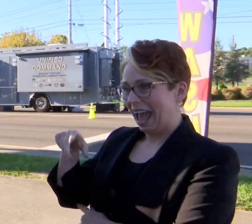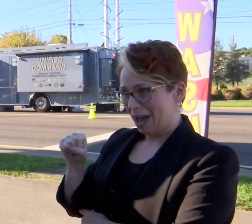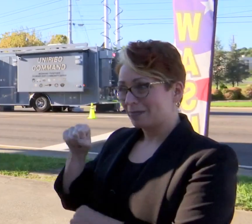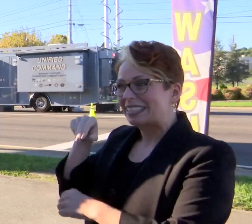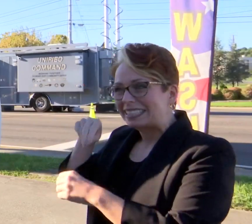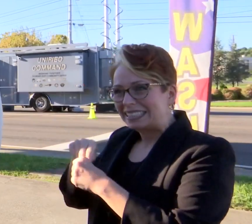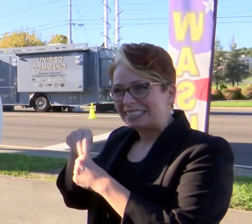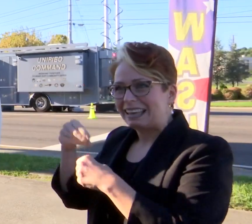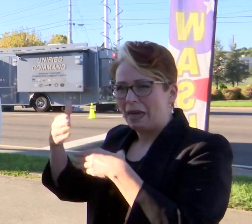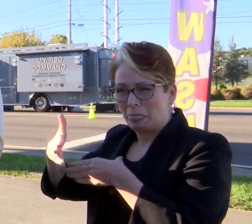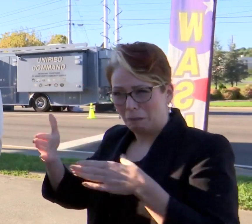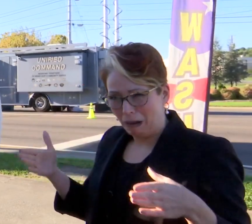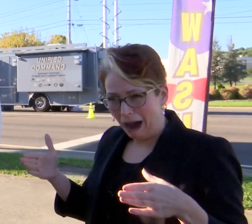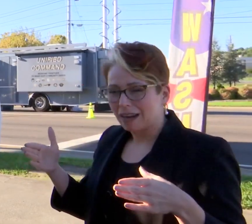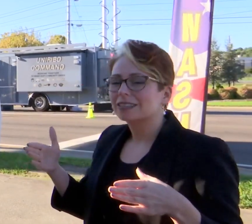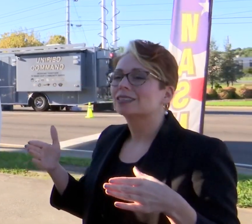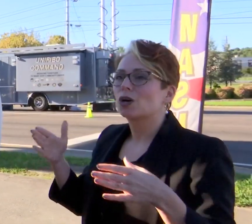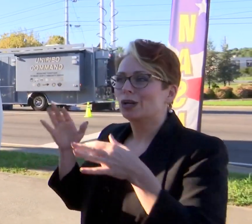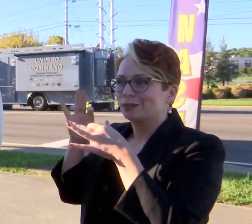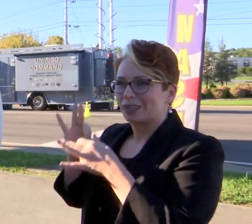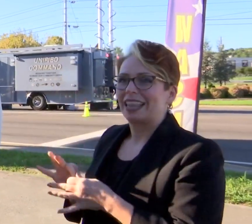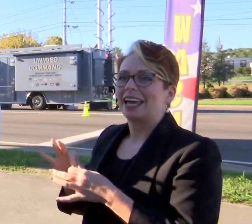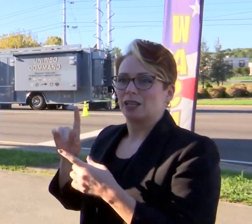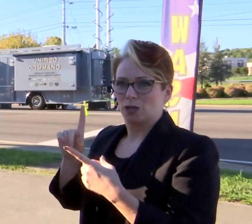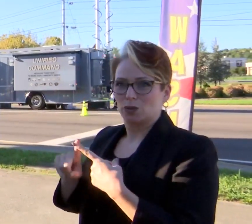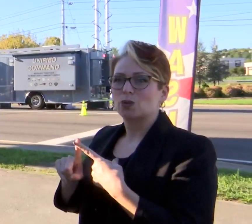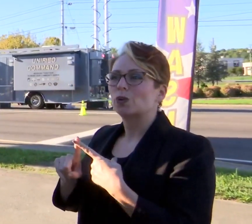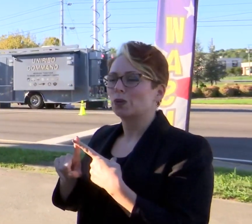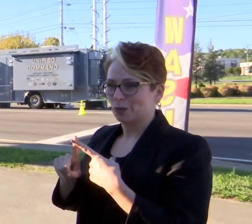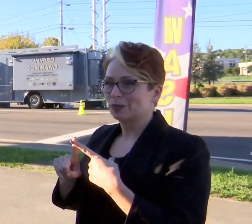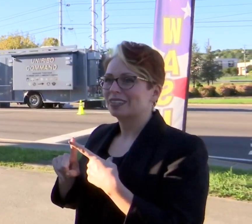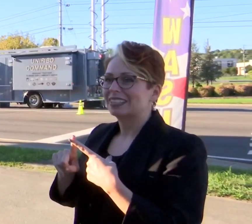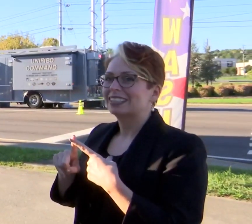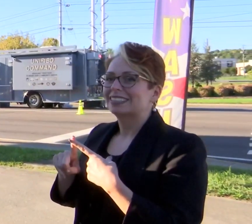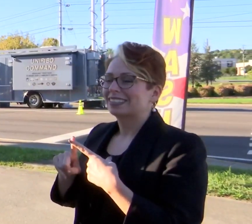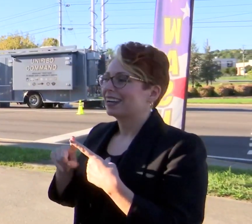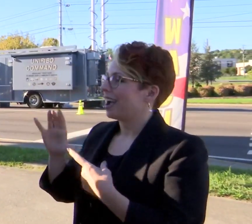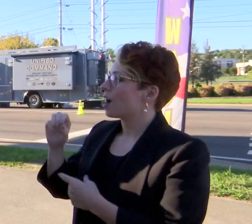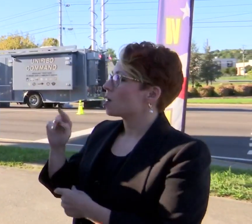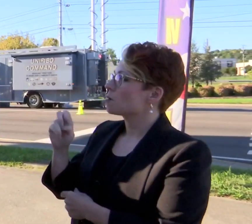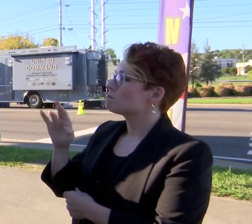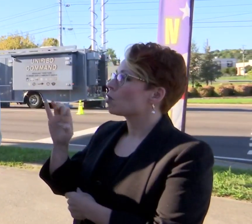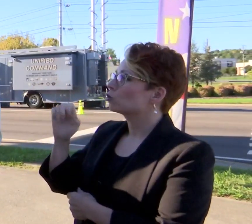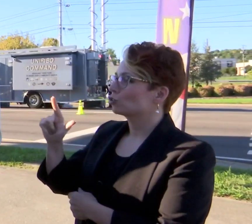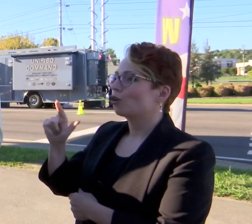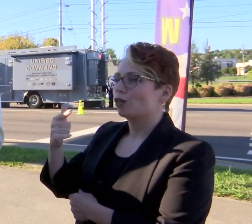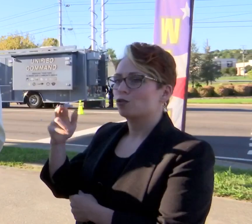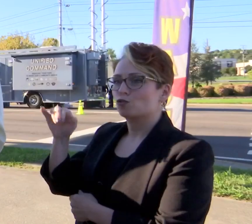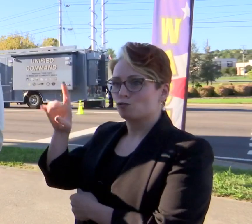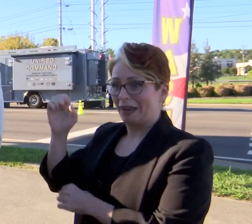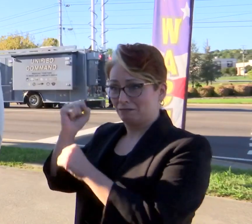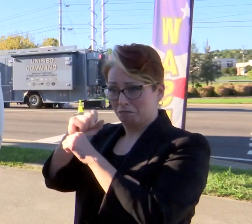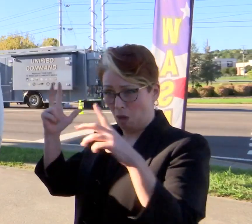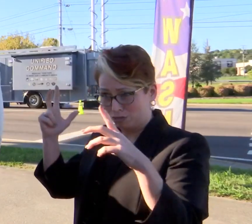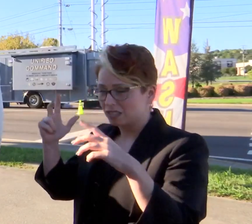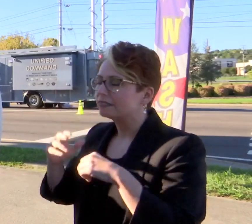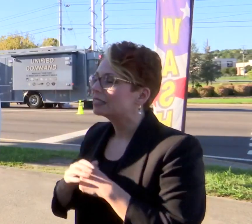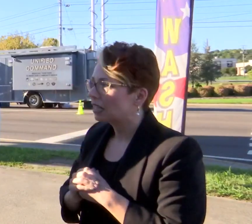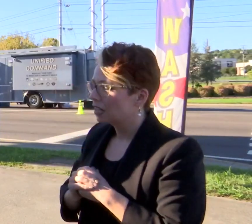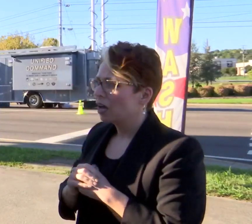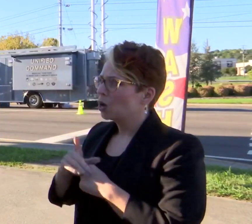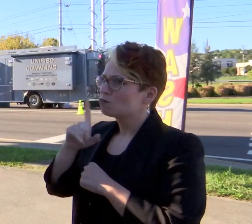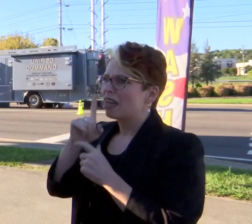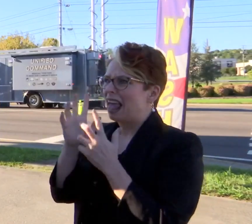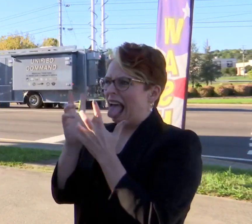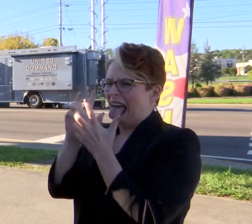addition to the commercial grade explosives. So because of that, it was really kind of jumbled up in a